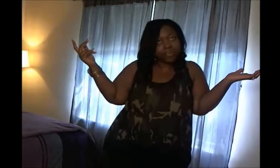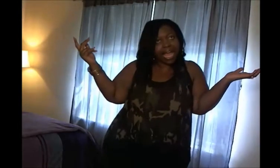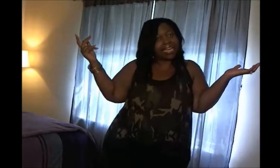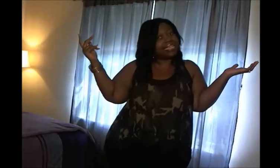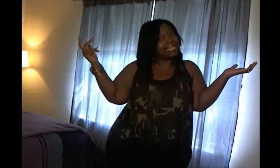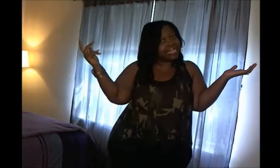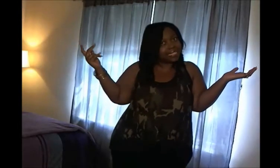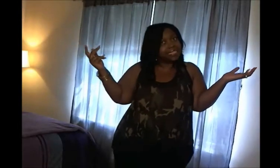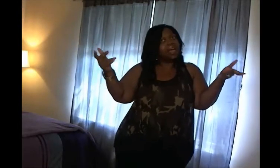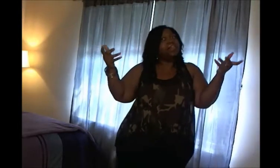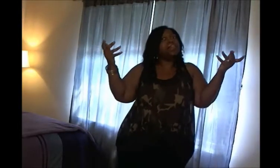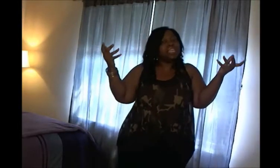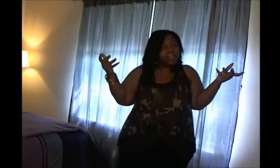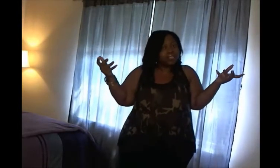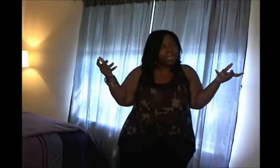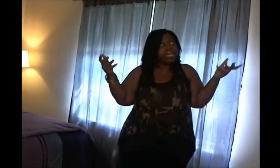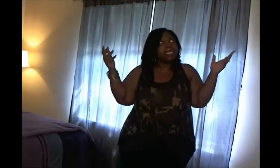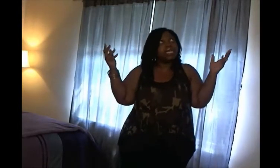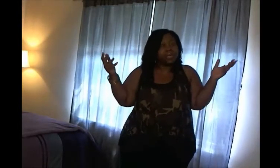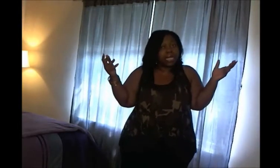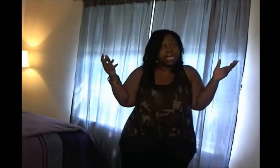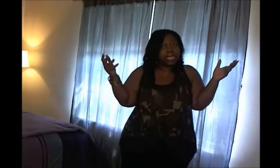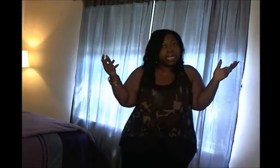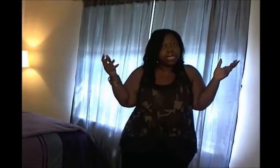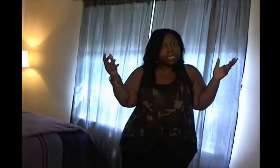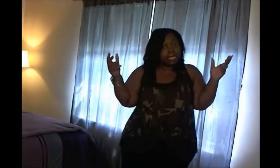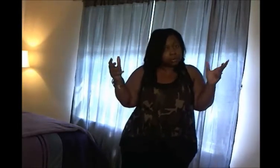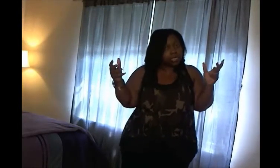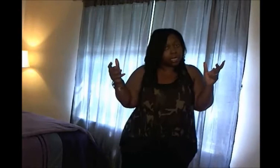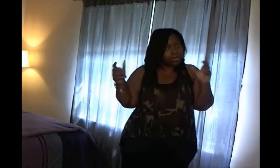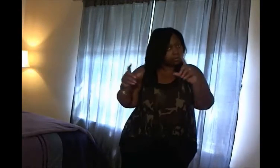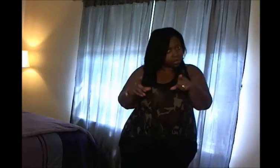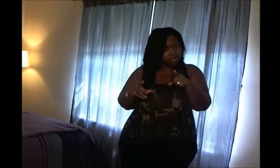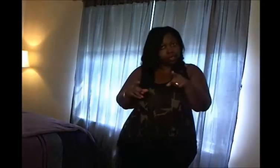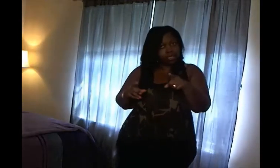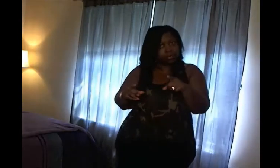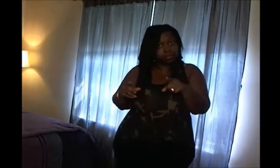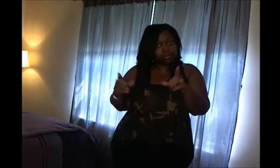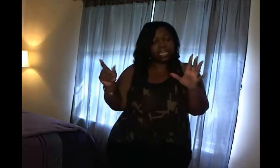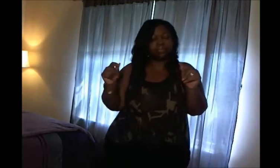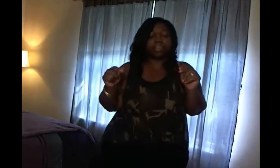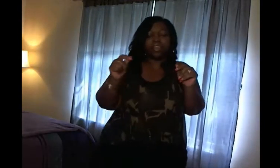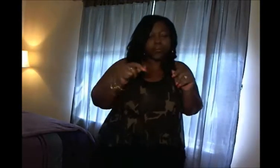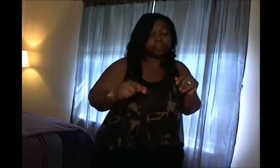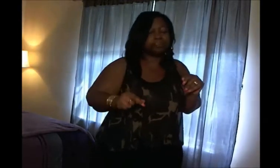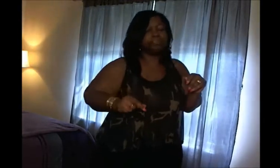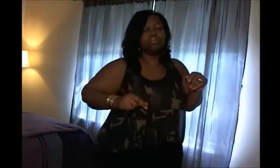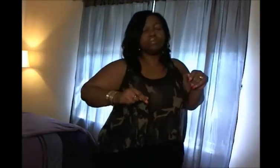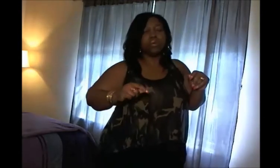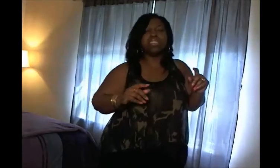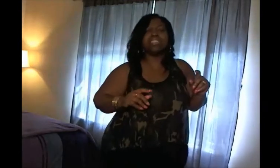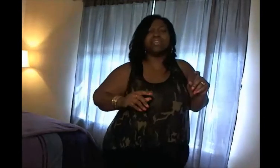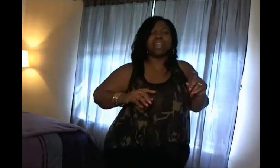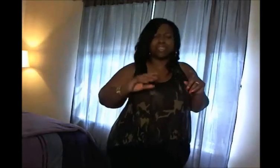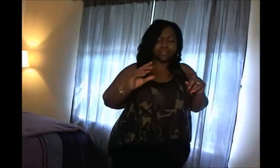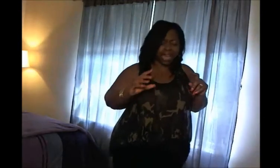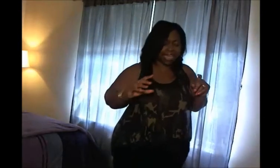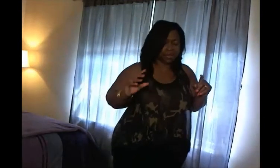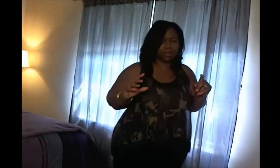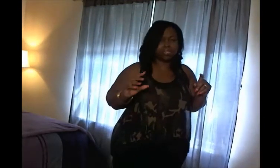I didn't get the lyrics right. Okay. So don't come checking me, you know. What's another one? I can do guy and girl